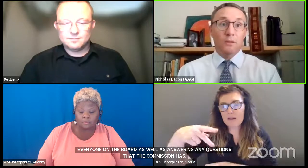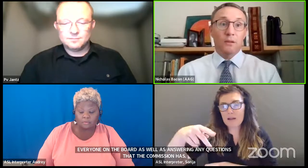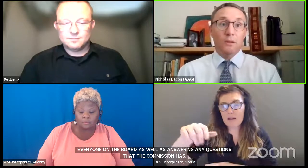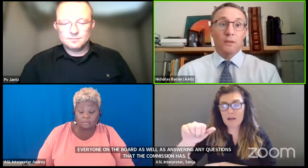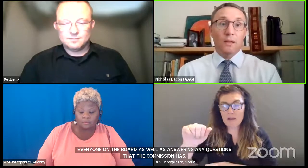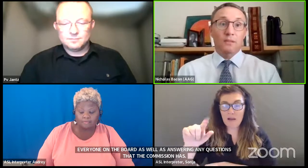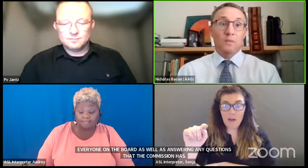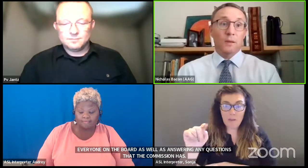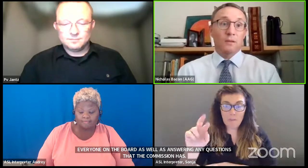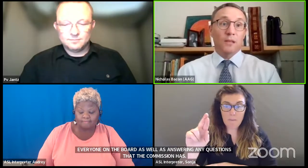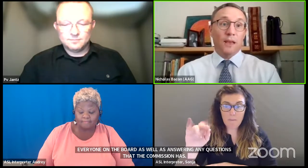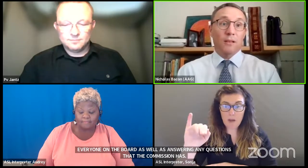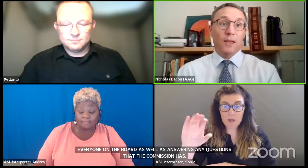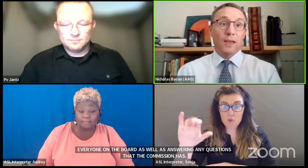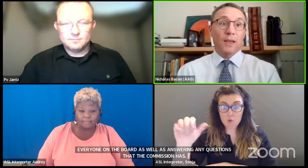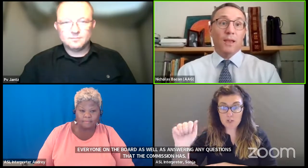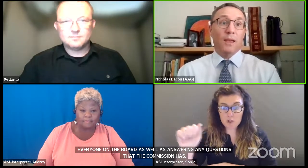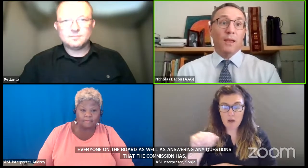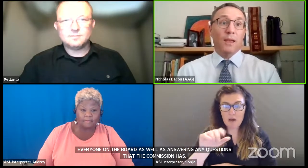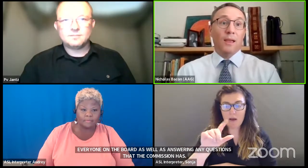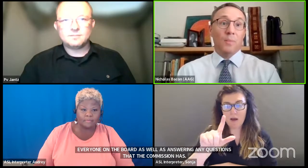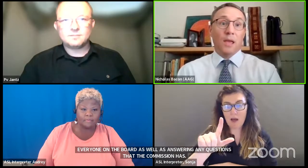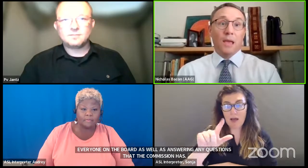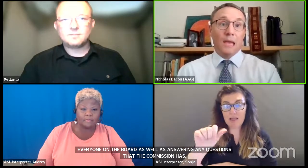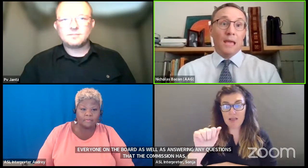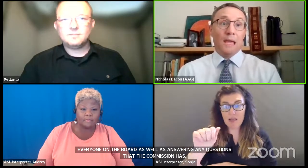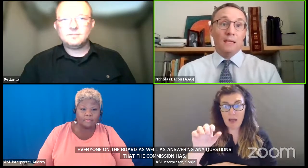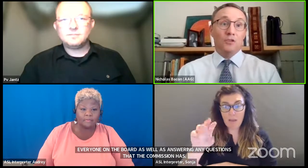Lamagna. That's spelled Lamagna,